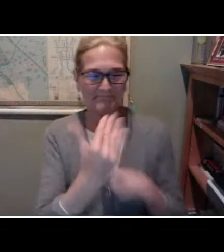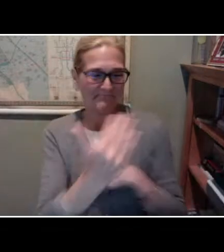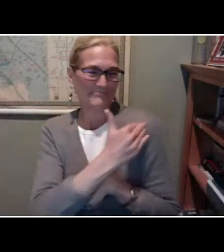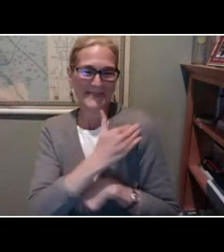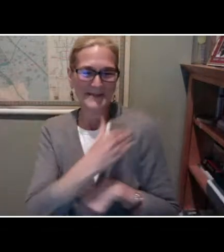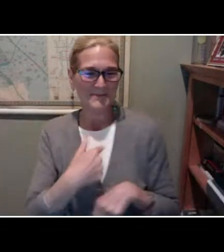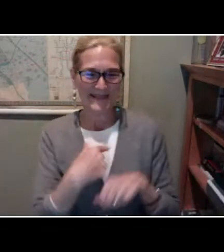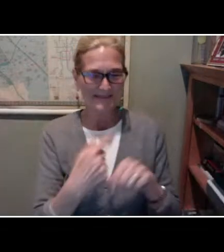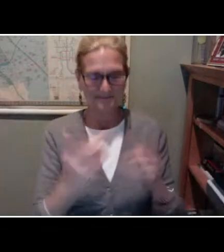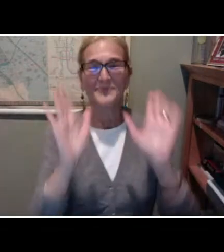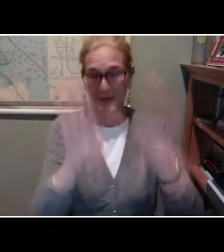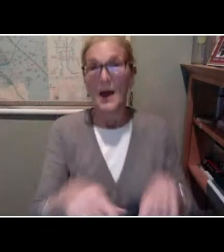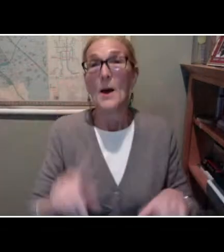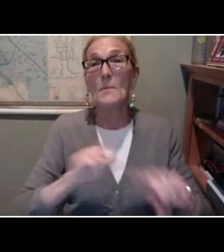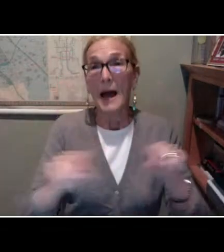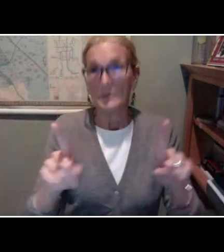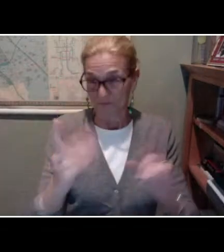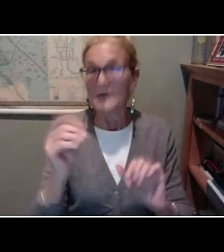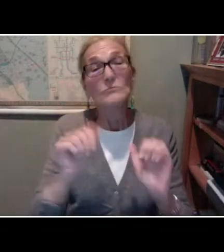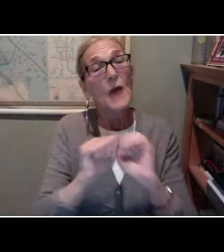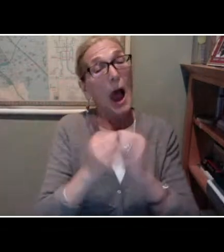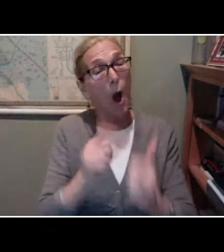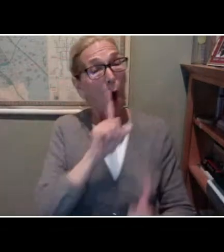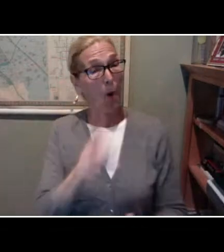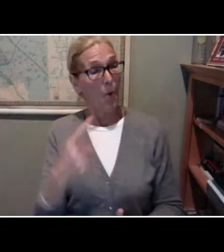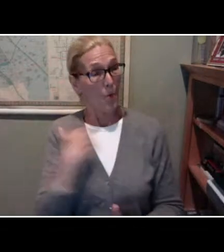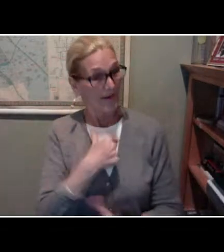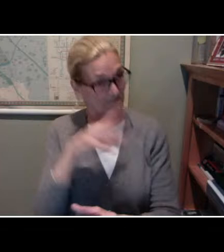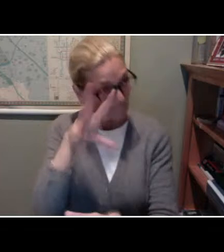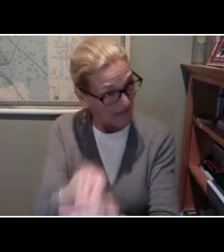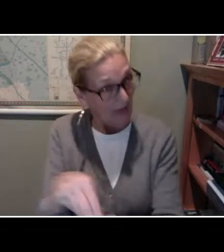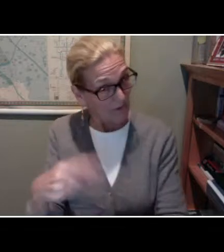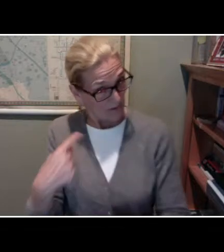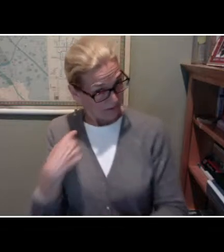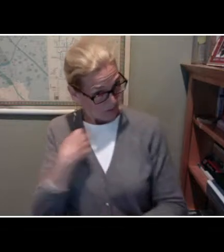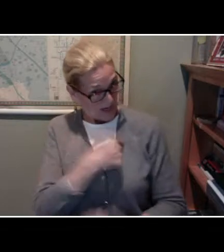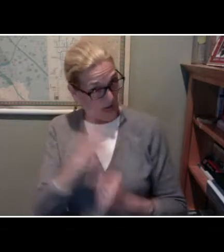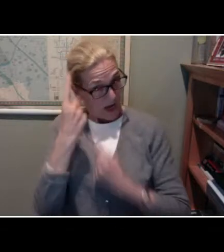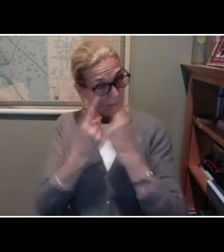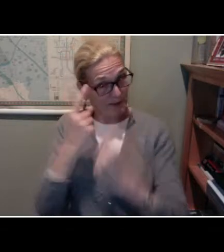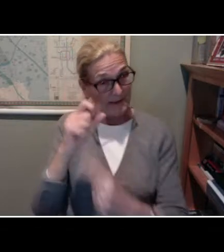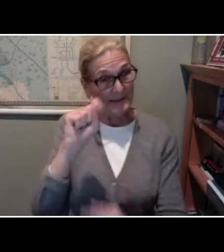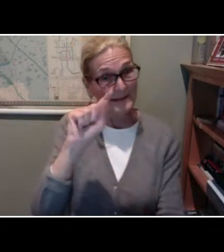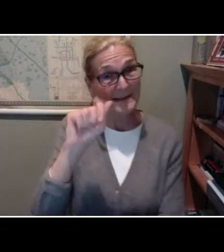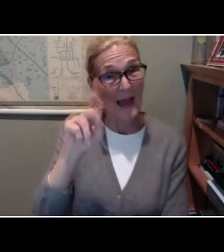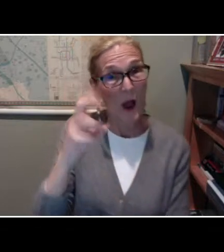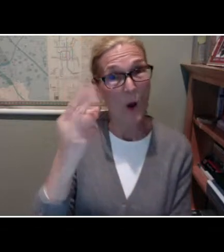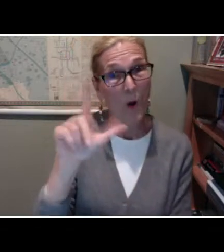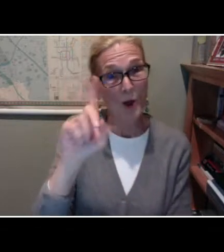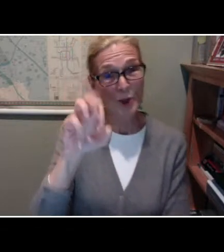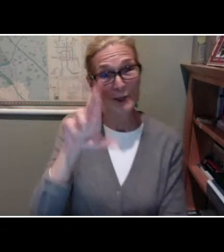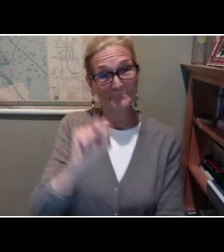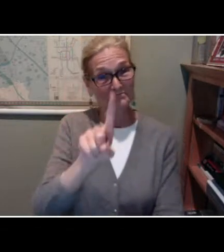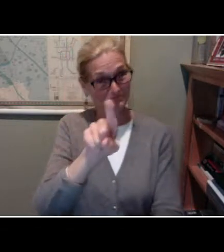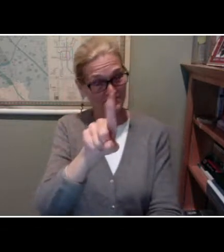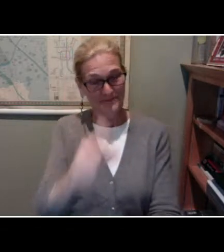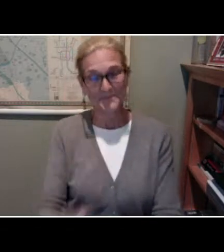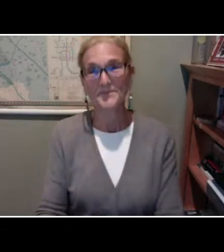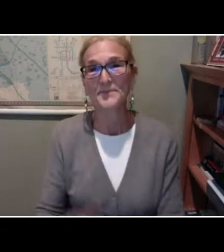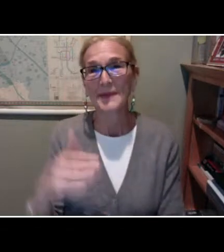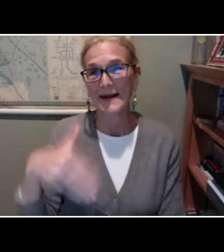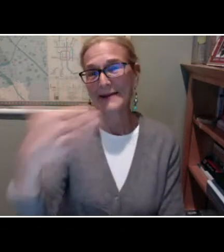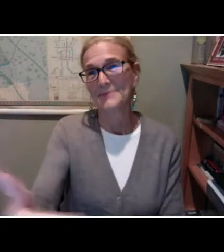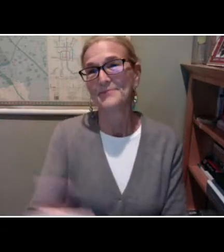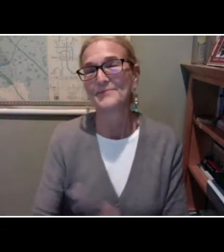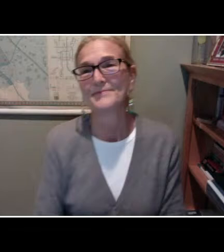your cheerleader. And I'm willing to talk to you about that anytime. So if you're curious, please reach out. But how are deaf people involved with